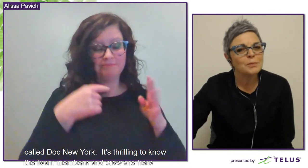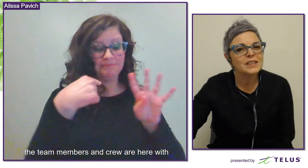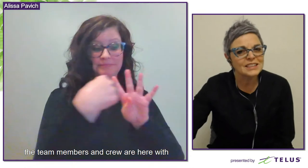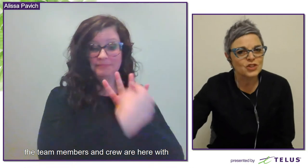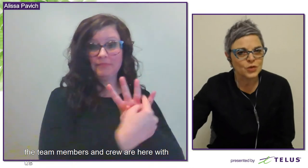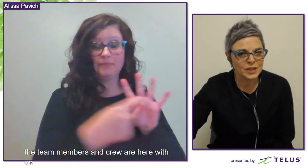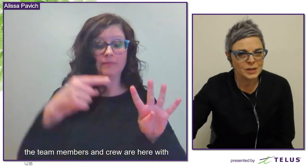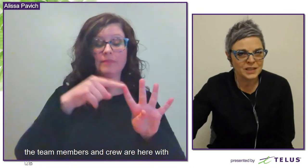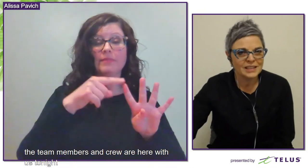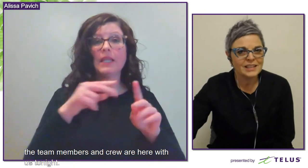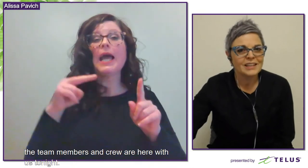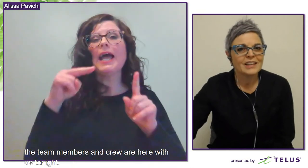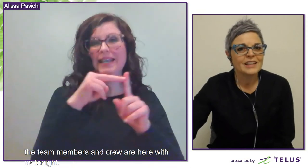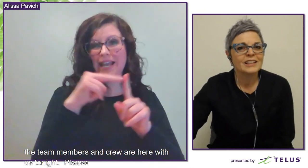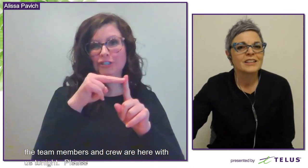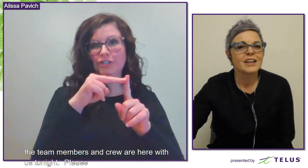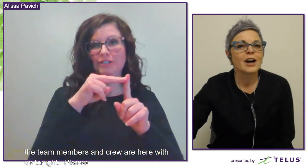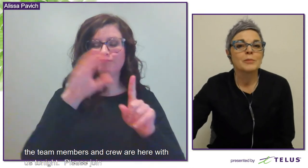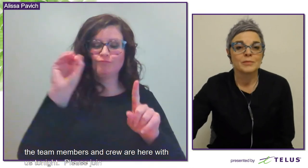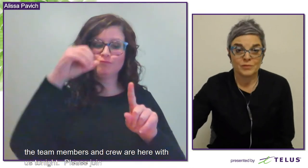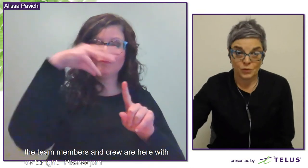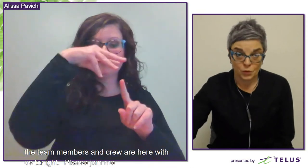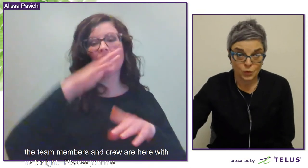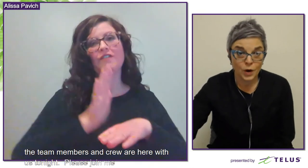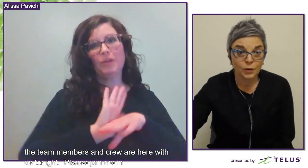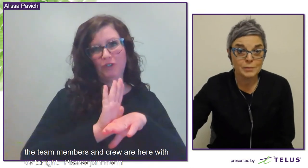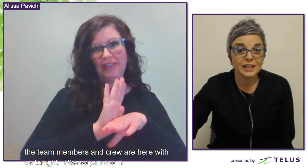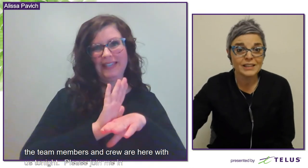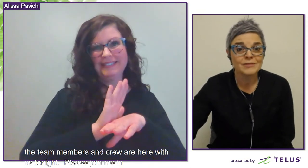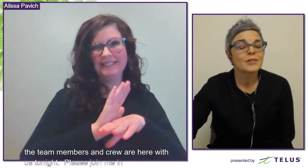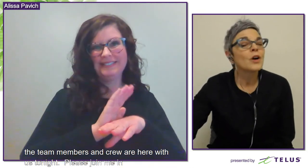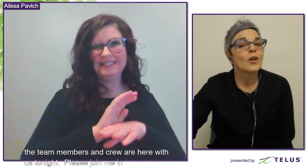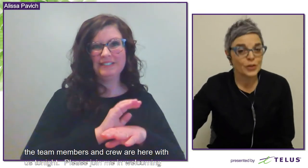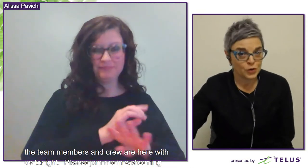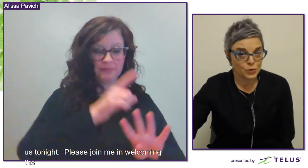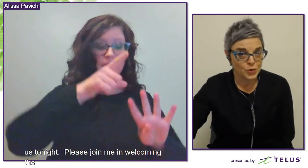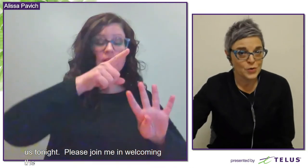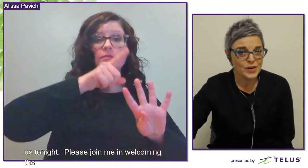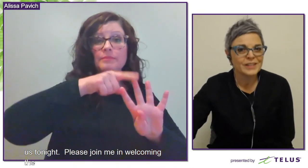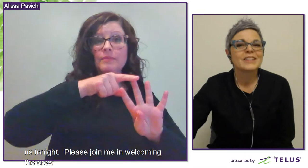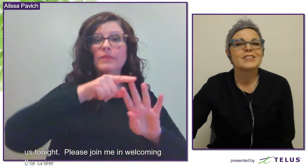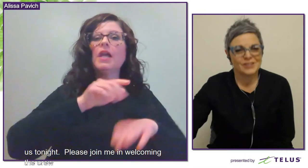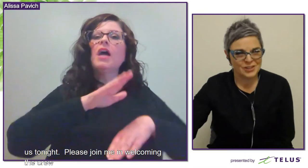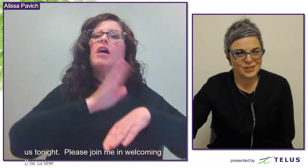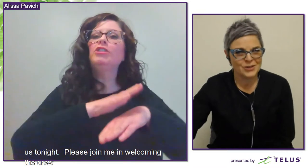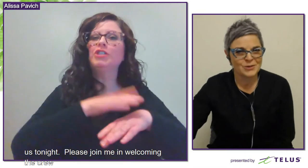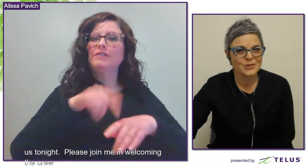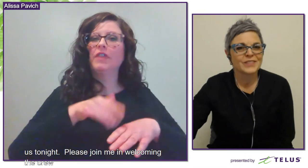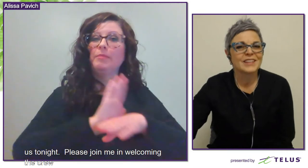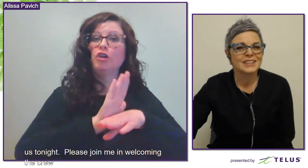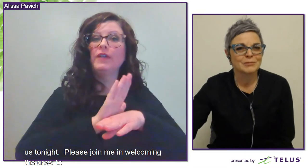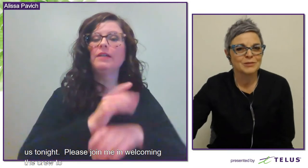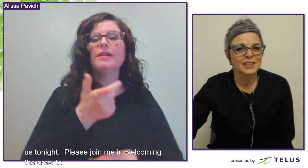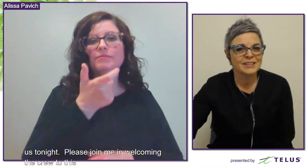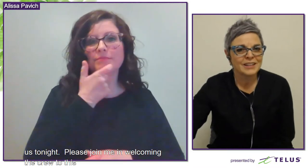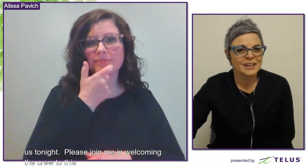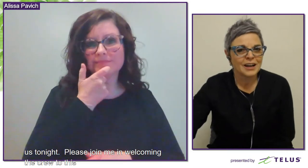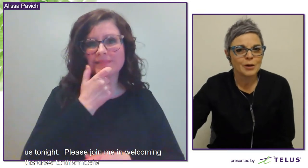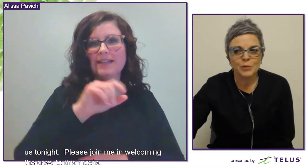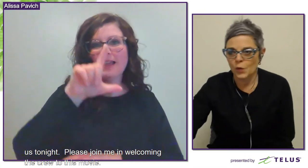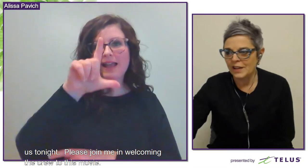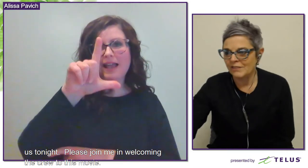So now please join me in welcoming the crew to this